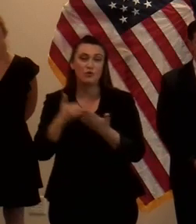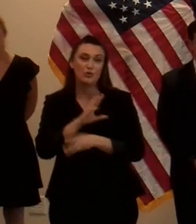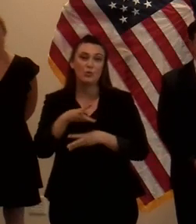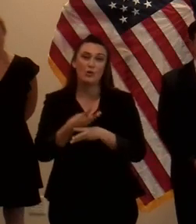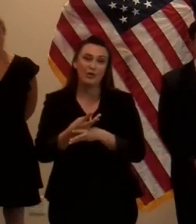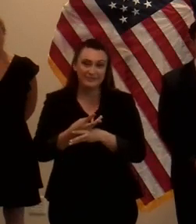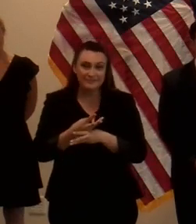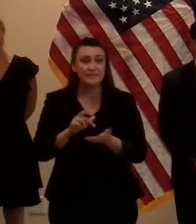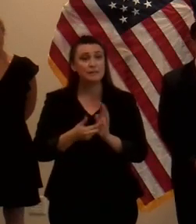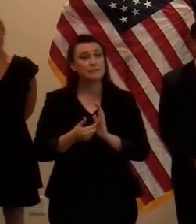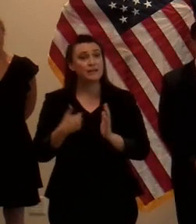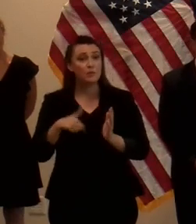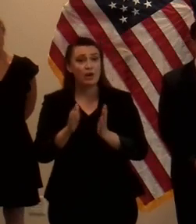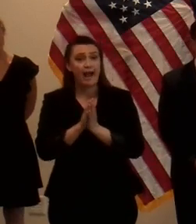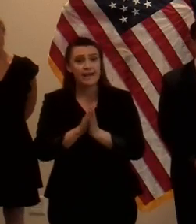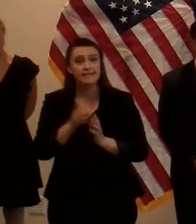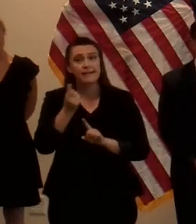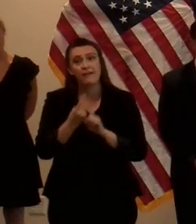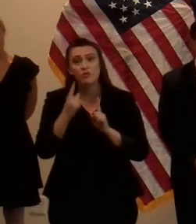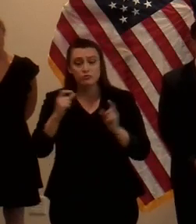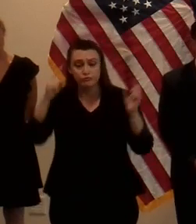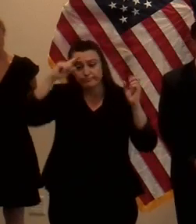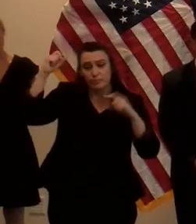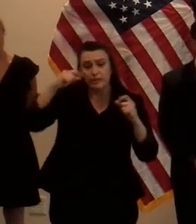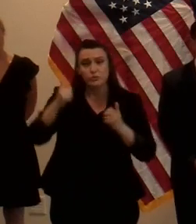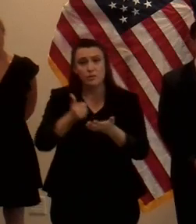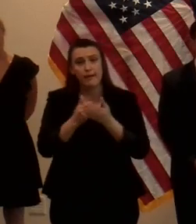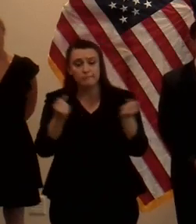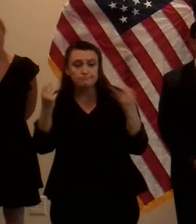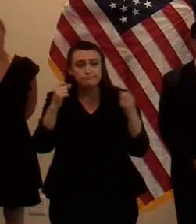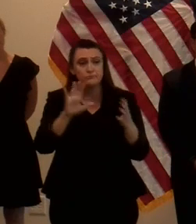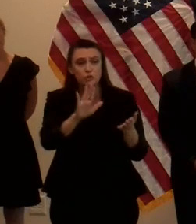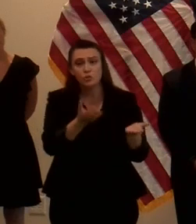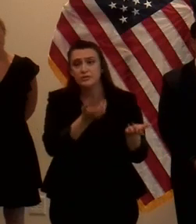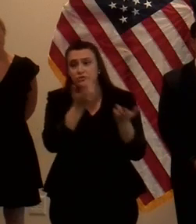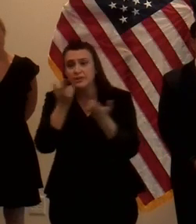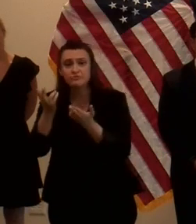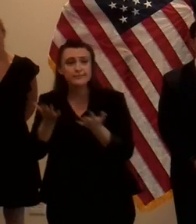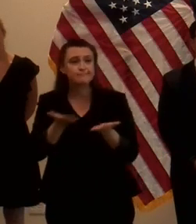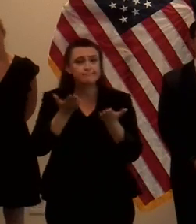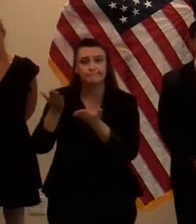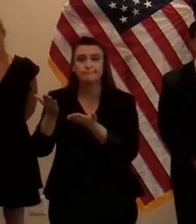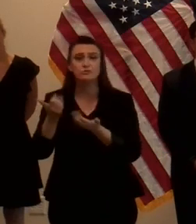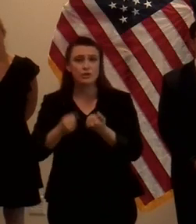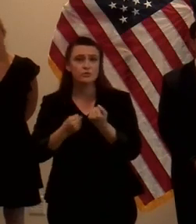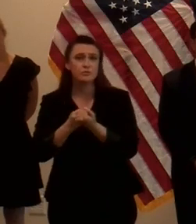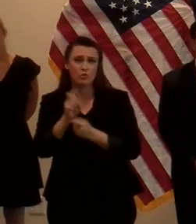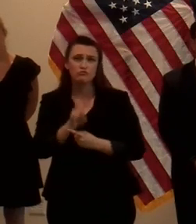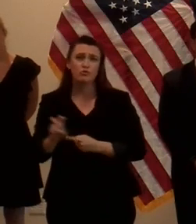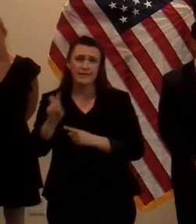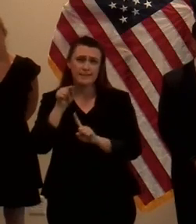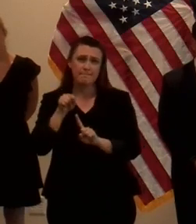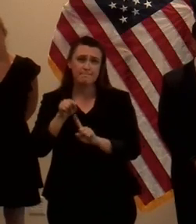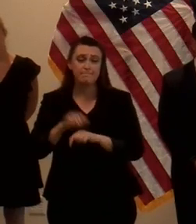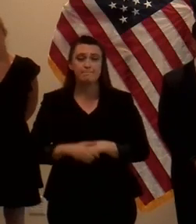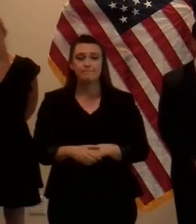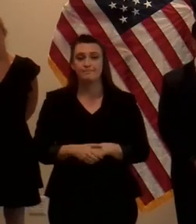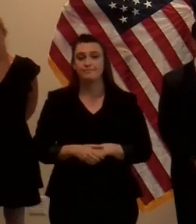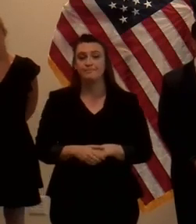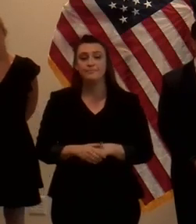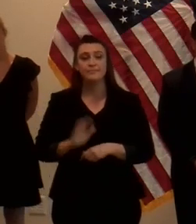their expertise and ideas for our state's economic recovery process to support the tourism industry. The collaborative input